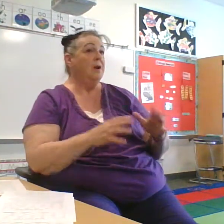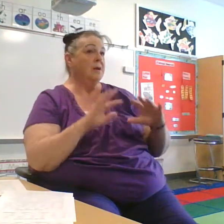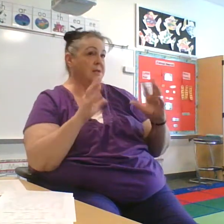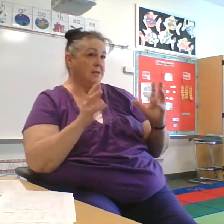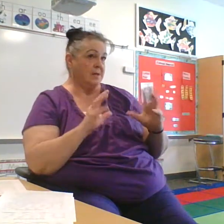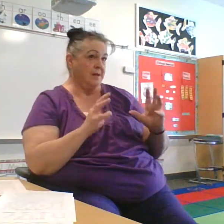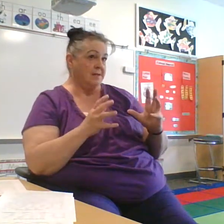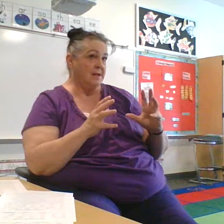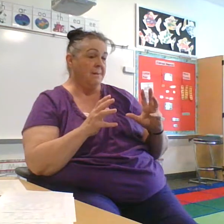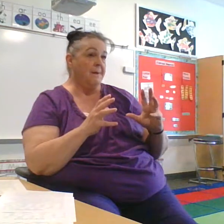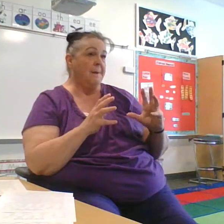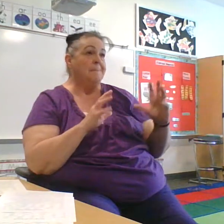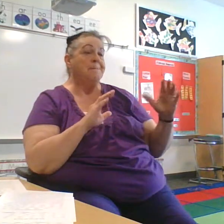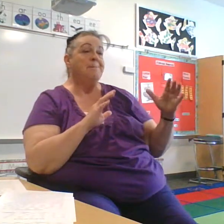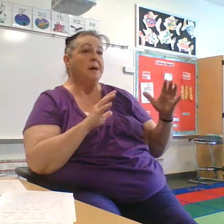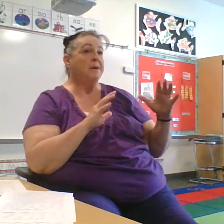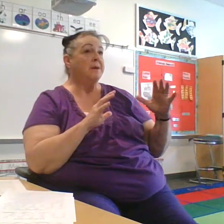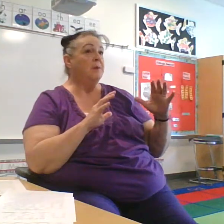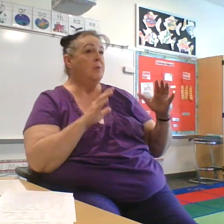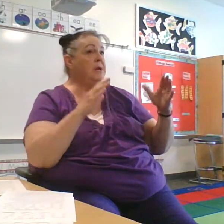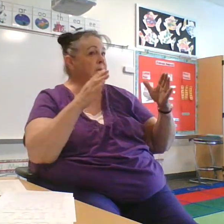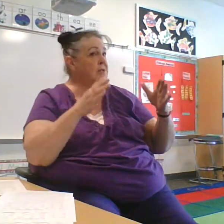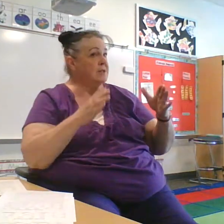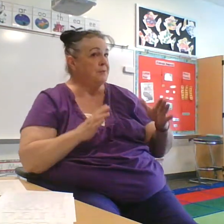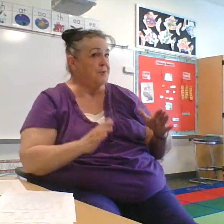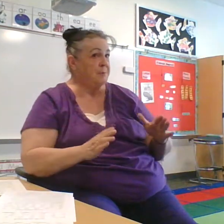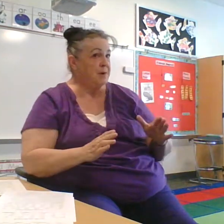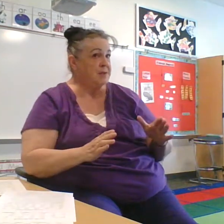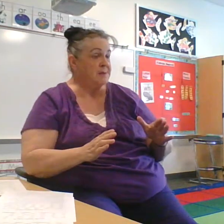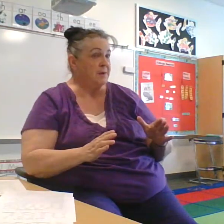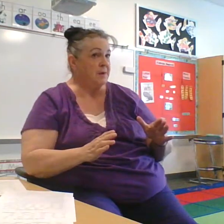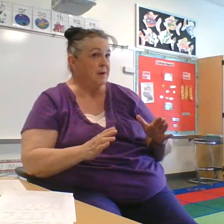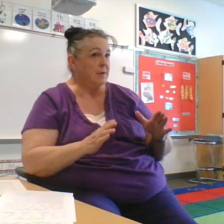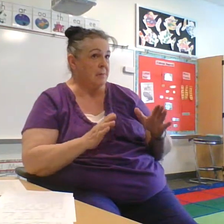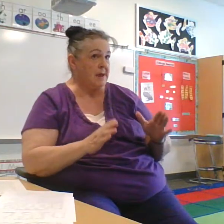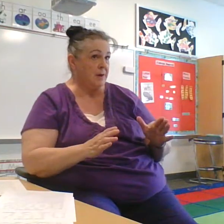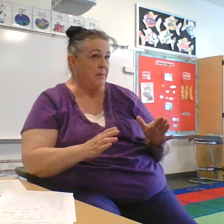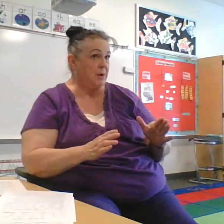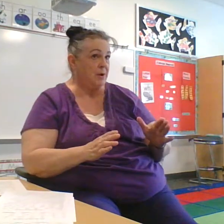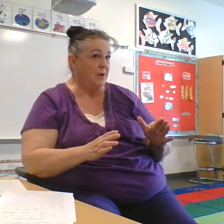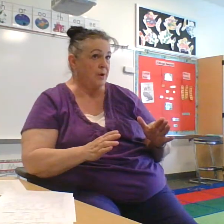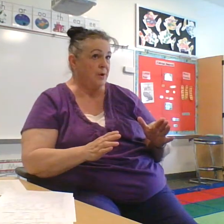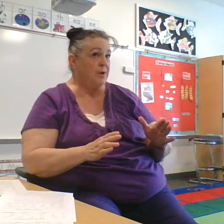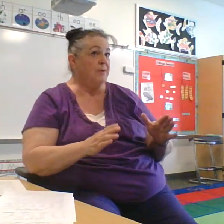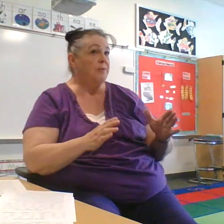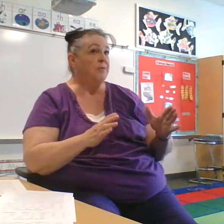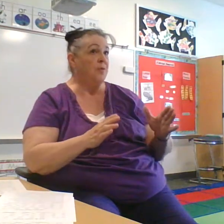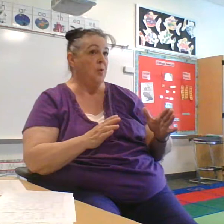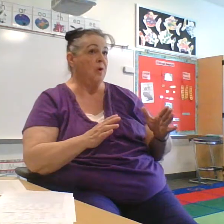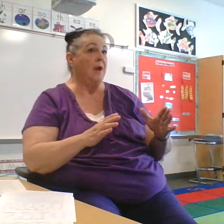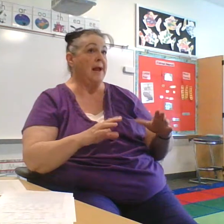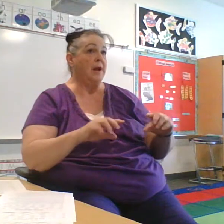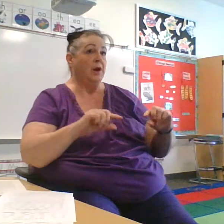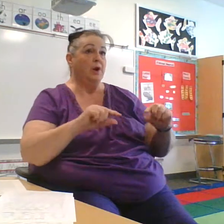because it's a concept. But we use this for the participle grammatical marker for, like,